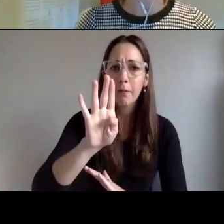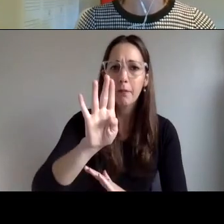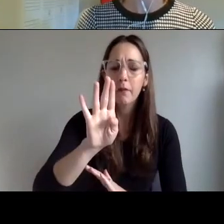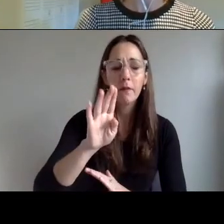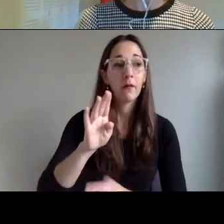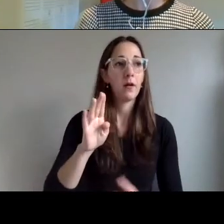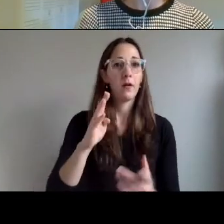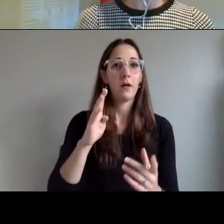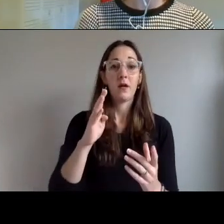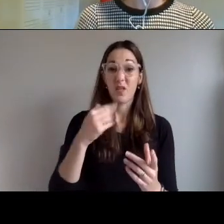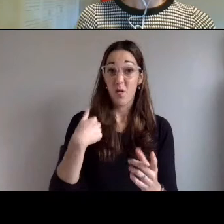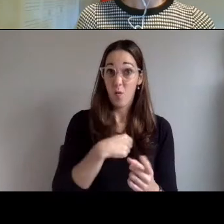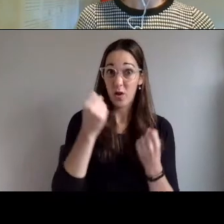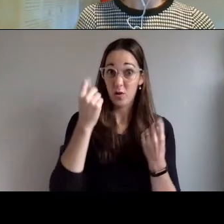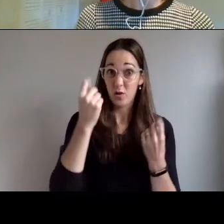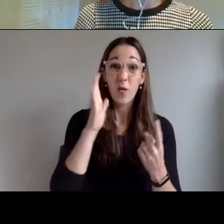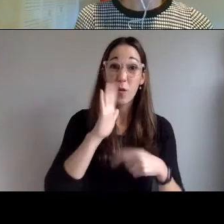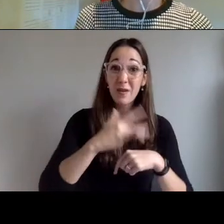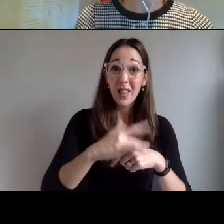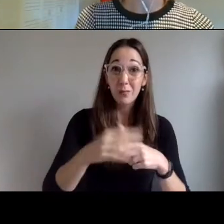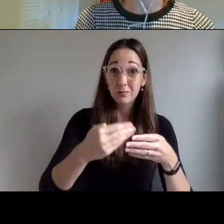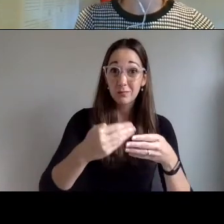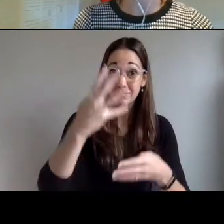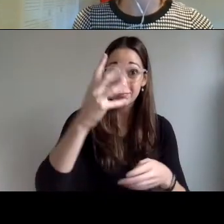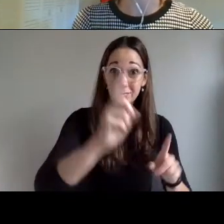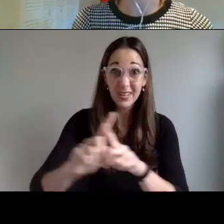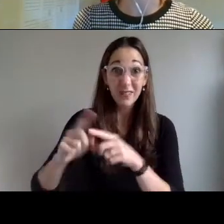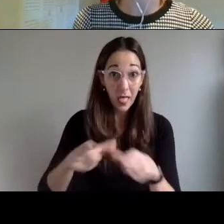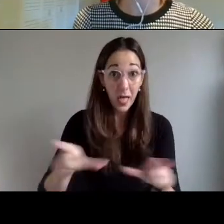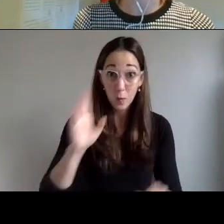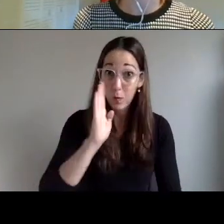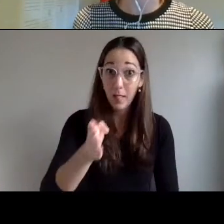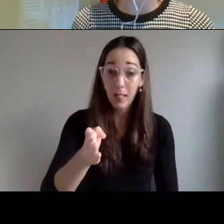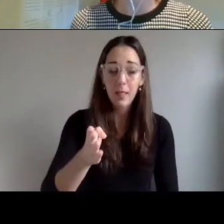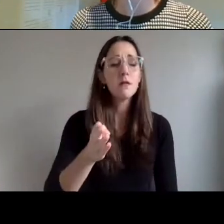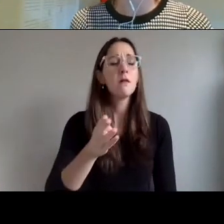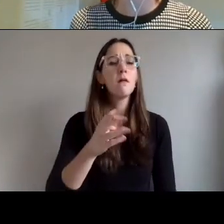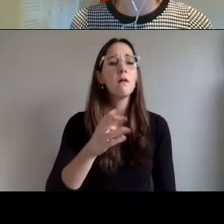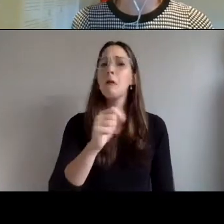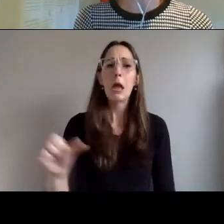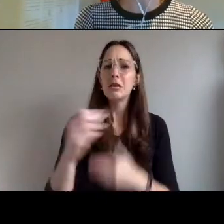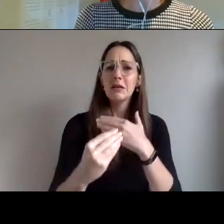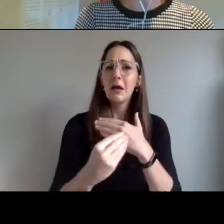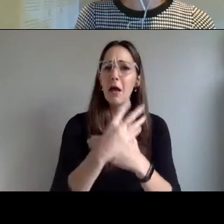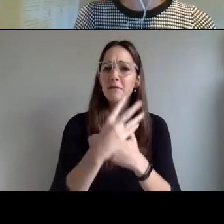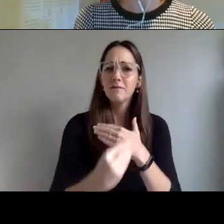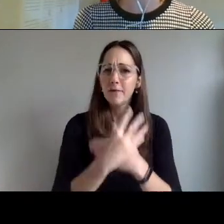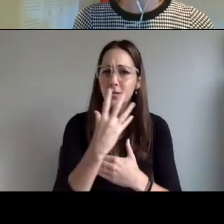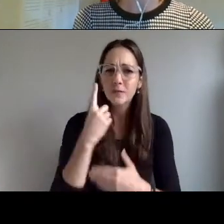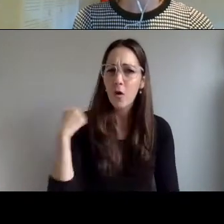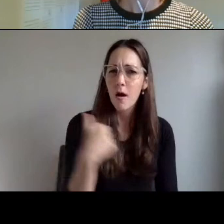languages. Is there any advice that you can share about working with local deaf